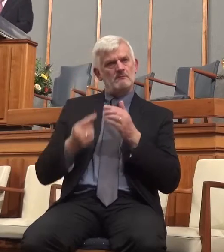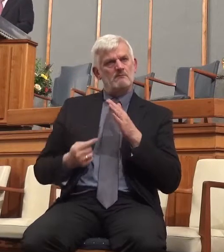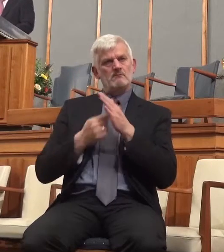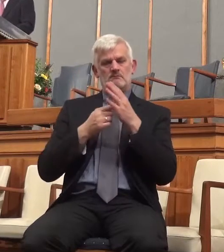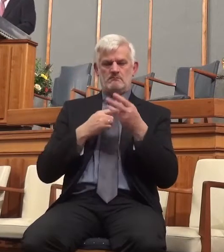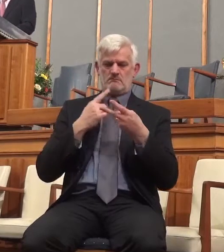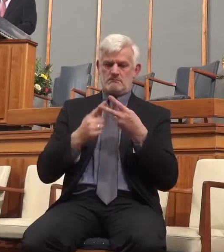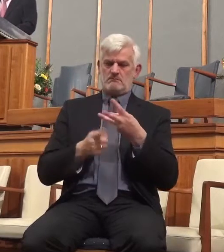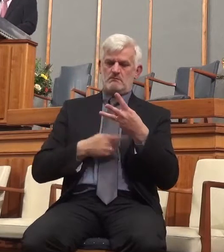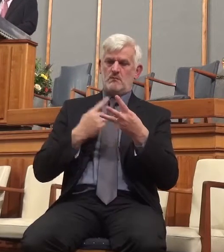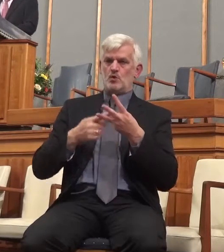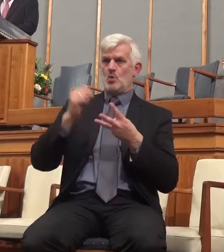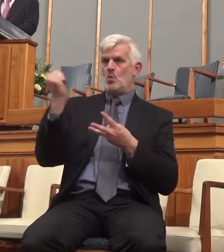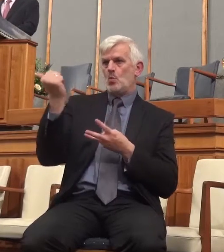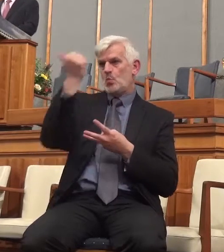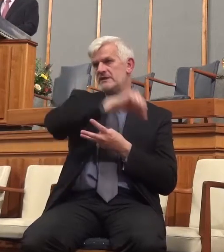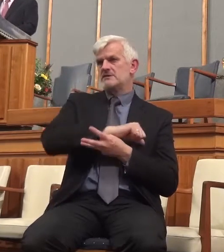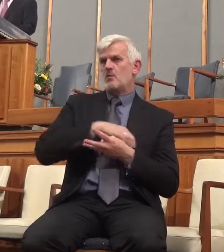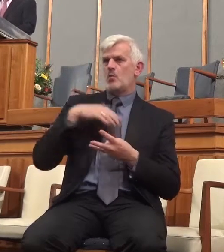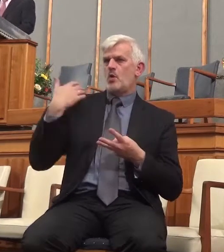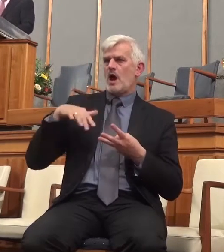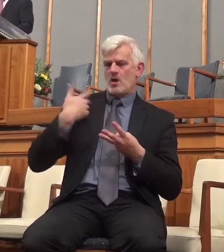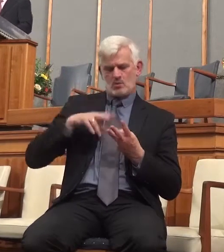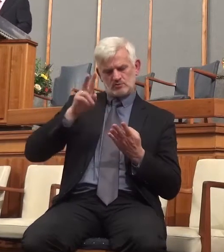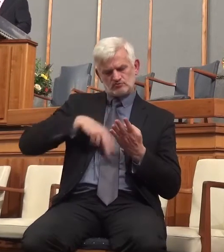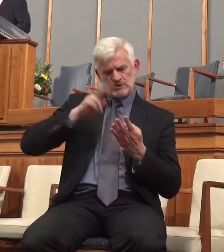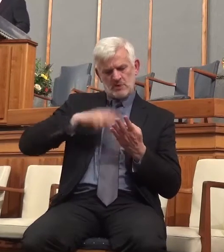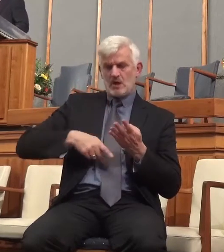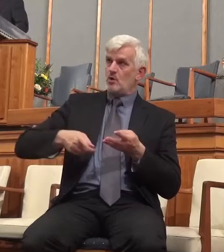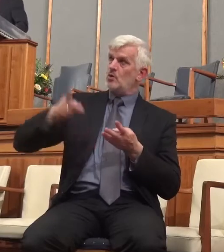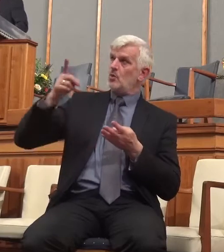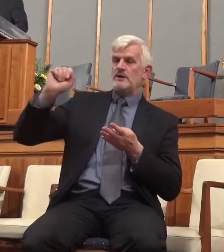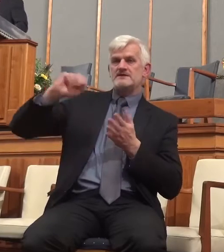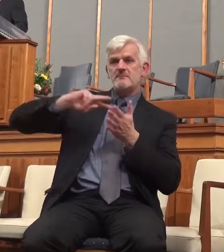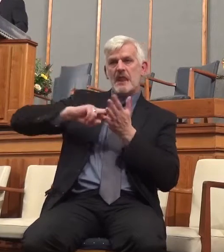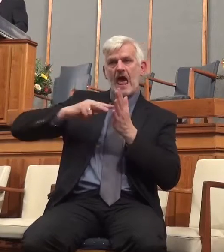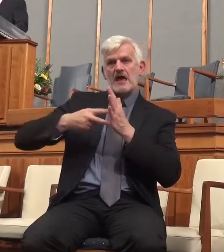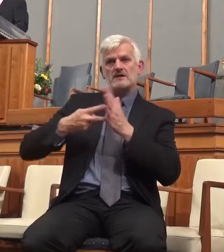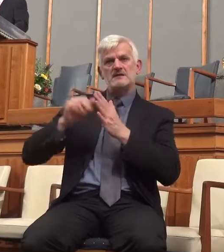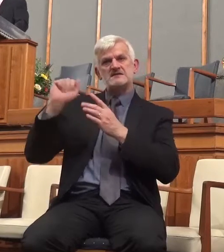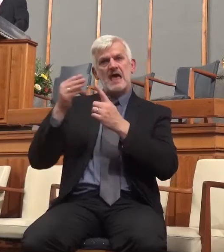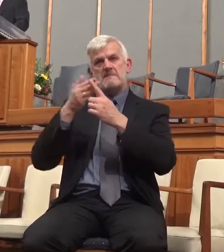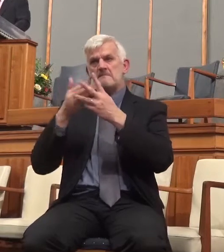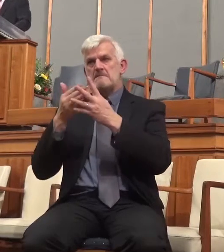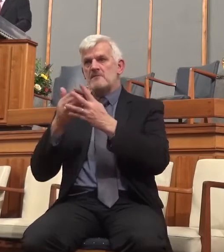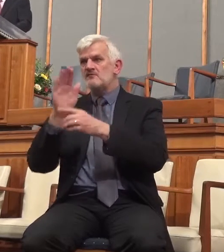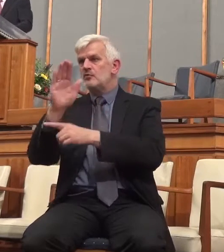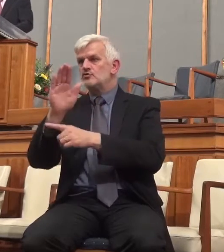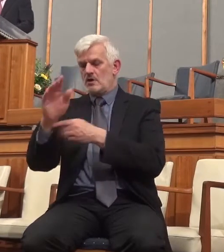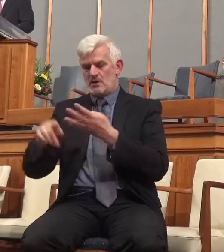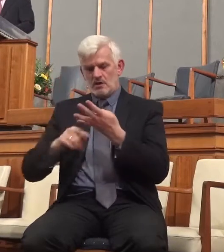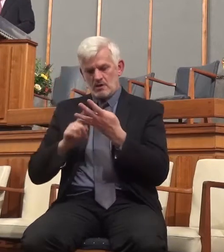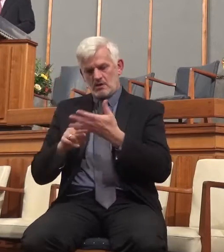his wisdom. You read about his sovereignty, his plans and his purposes. You read about his mercy